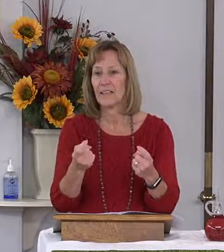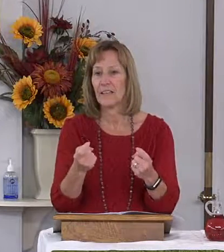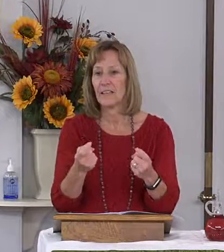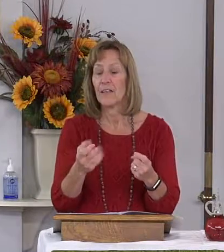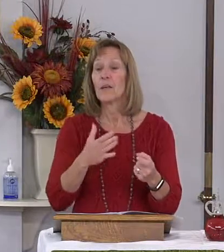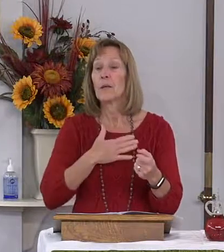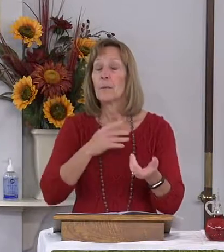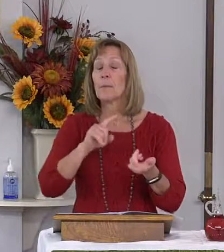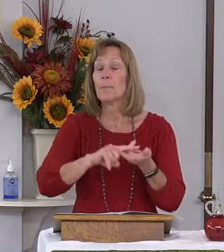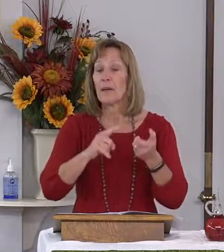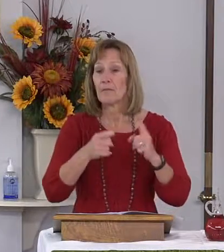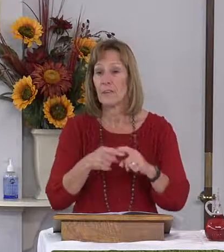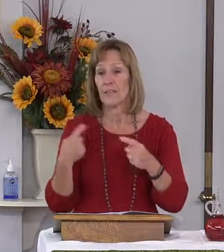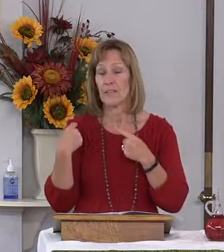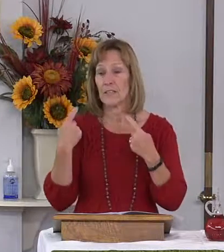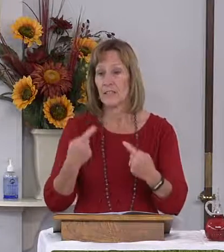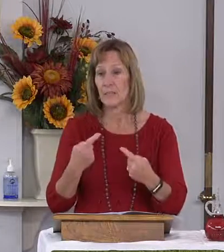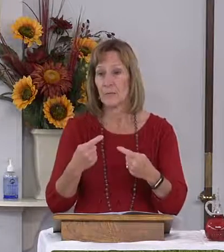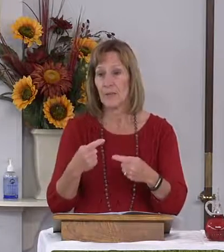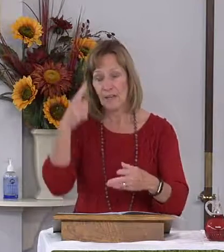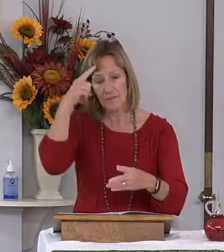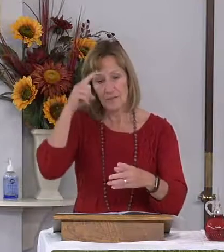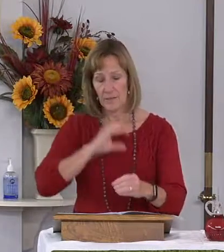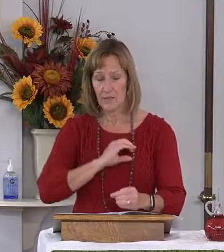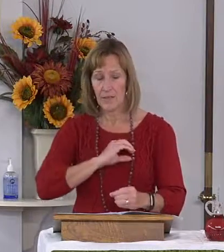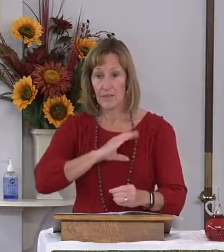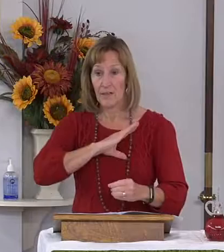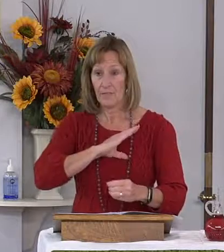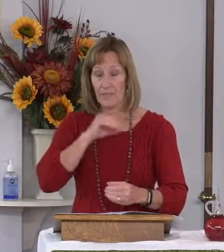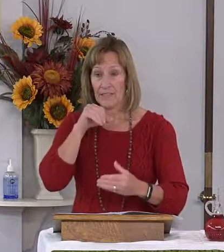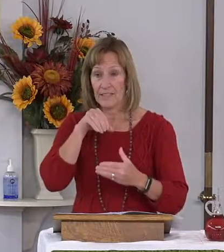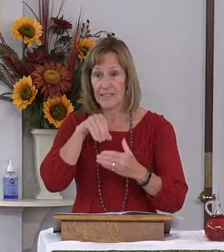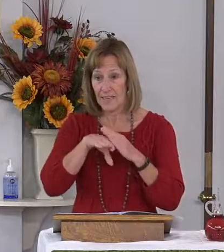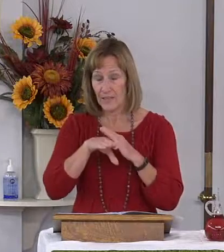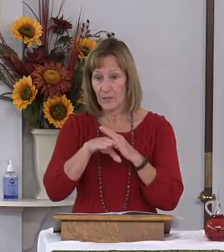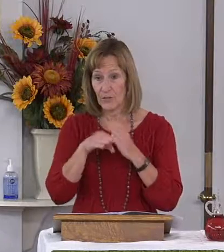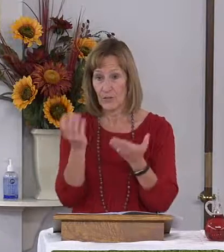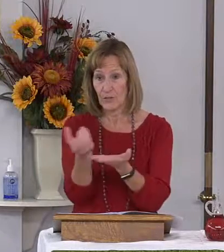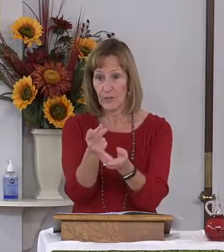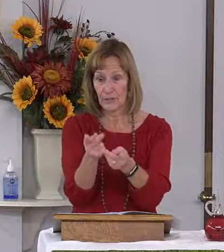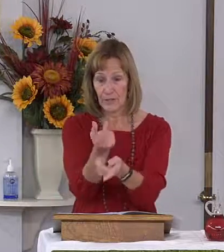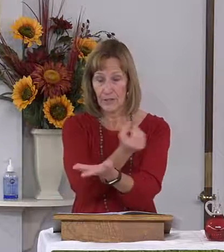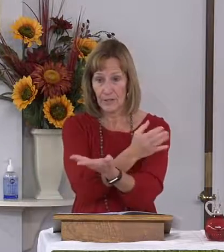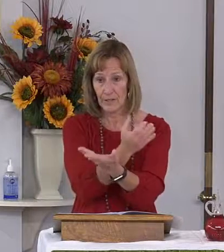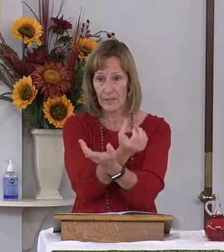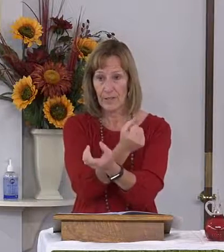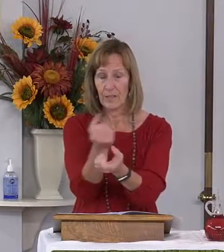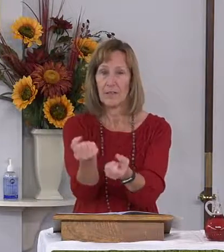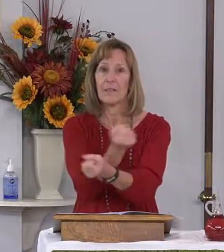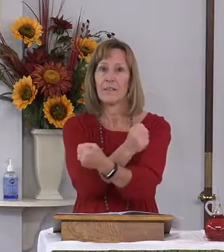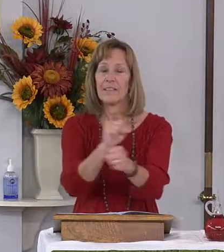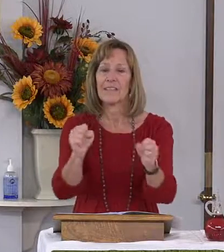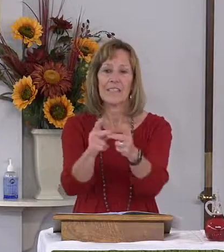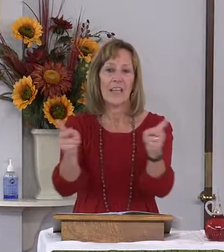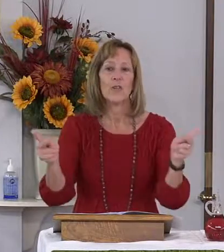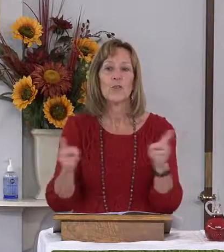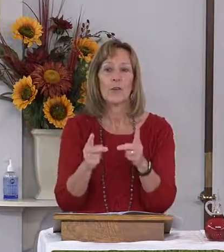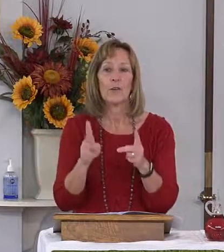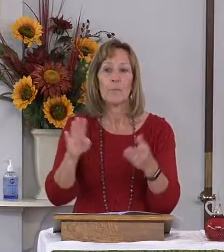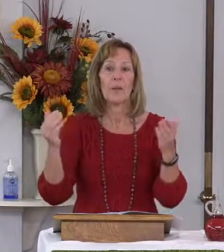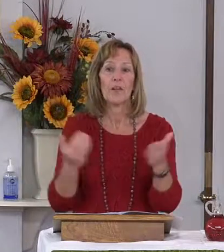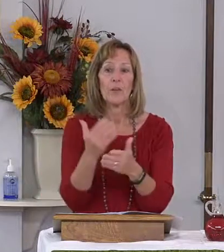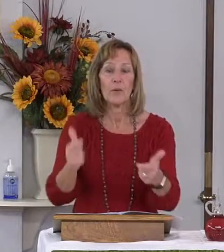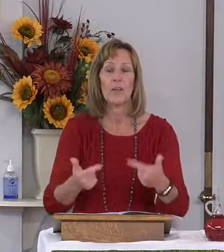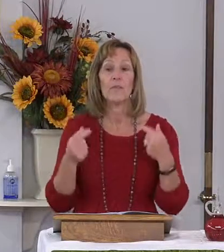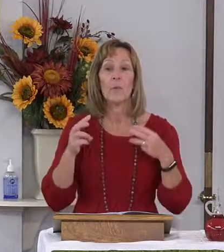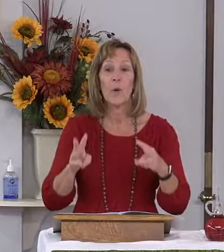my friends, since we have confidence to enter the sanctuary by the blood of Jesus, by the new and living way that